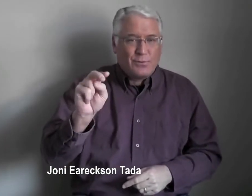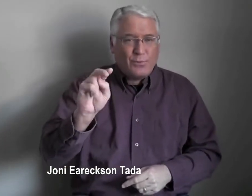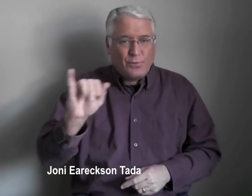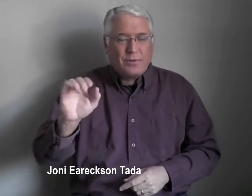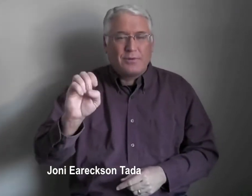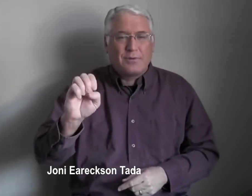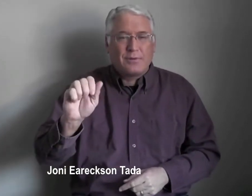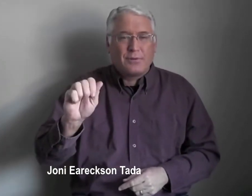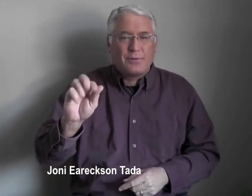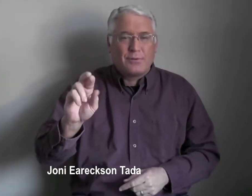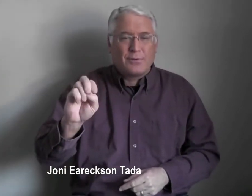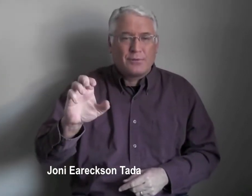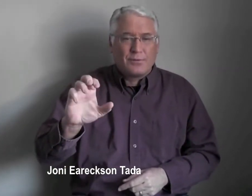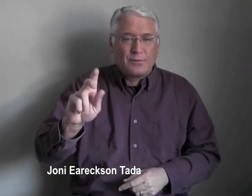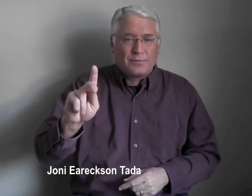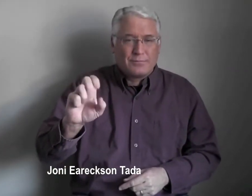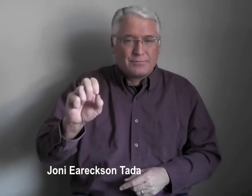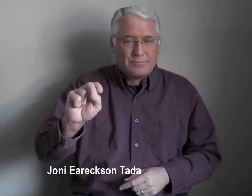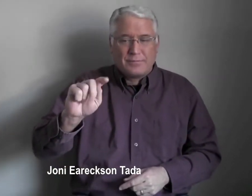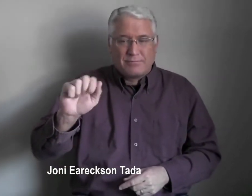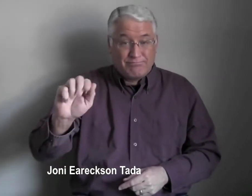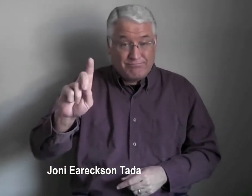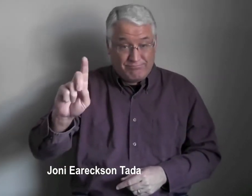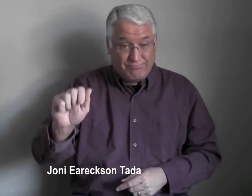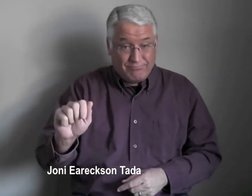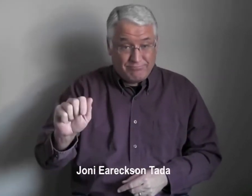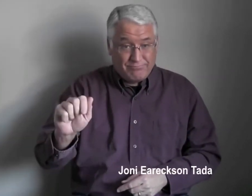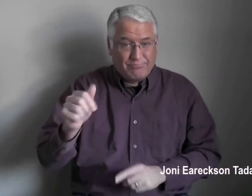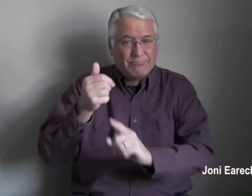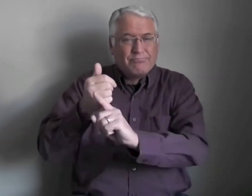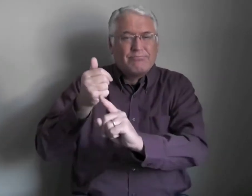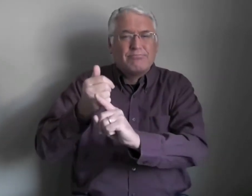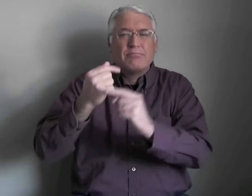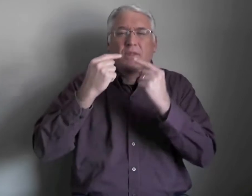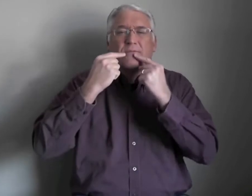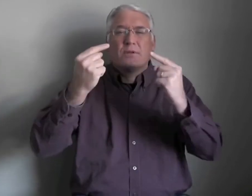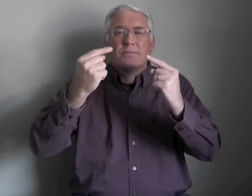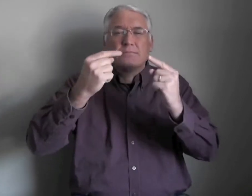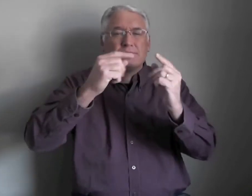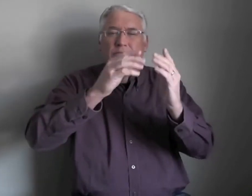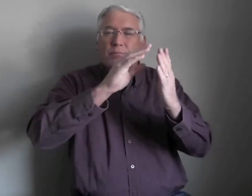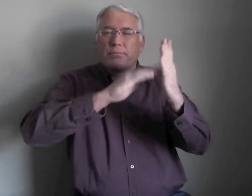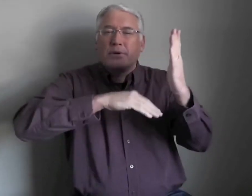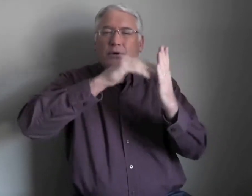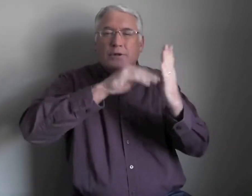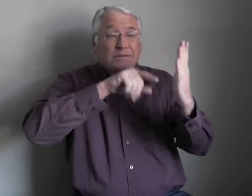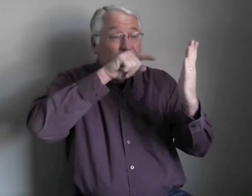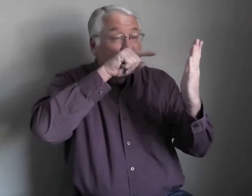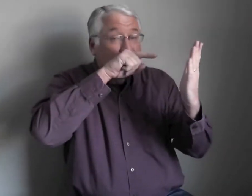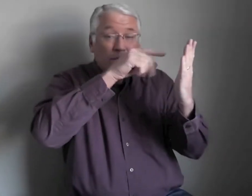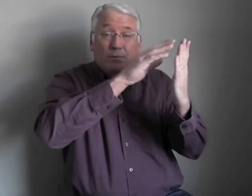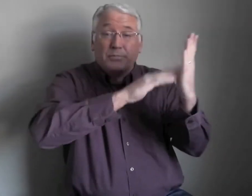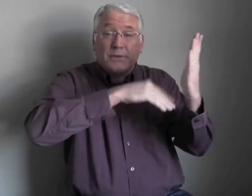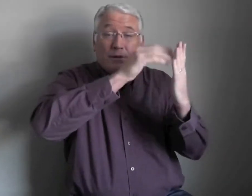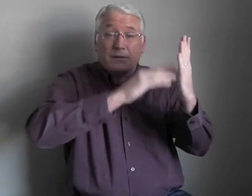bad. Joni Eareckson Tada, most of you have heard of her. She's a very famous